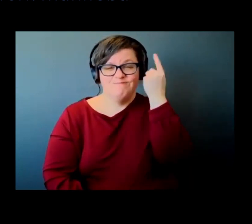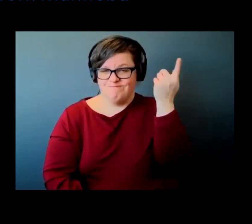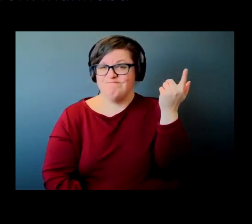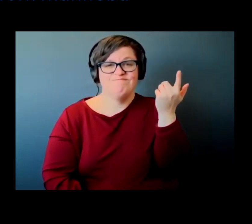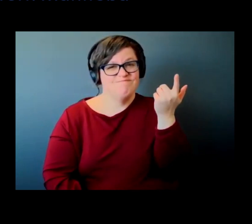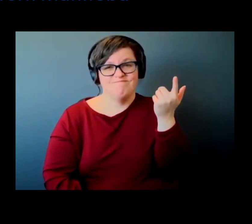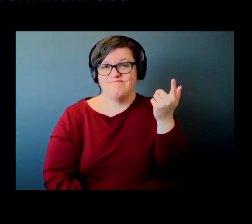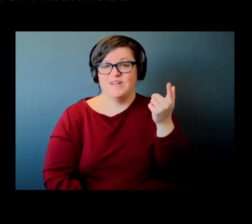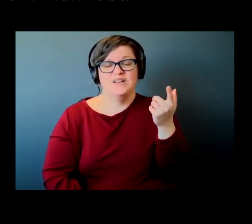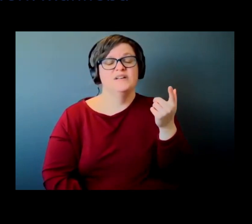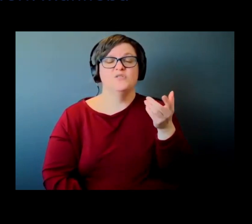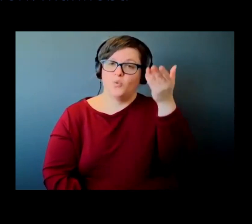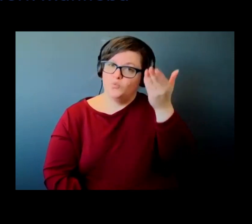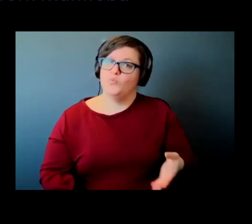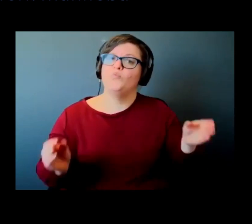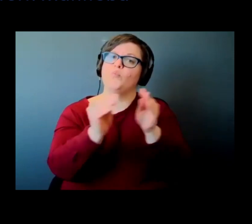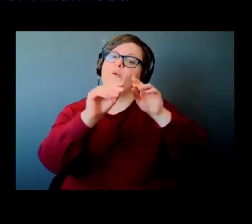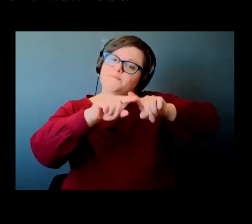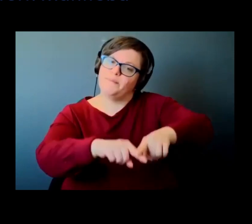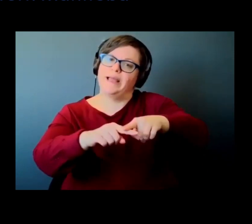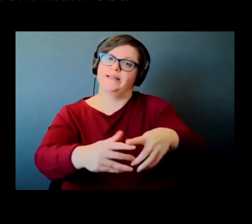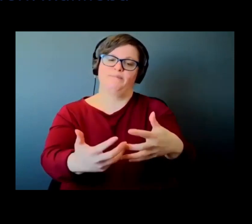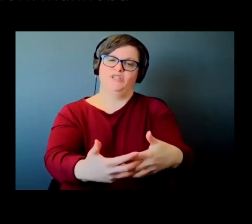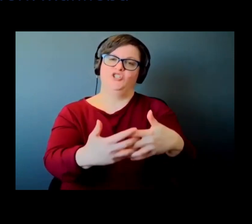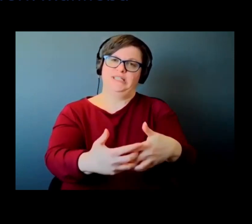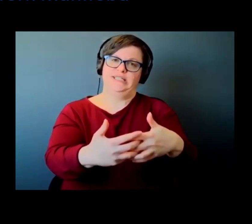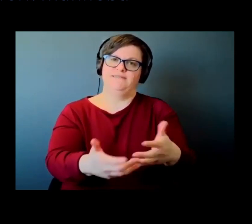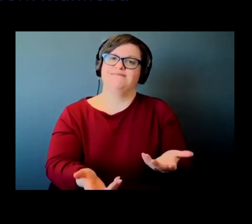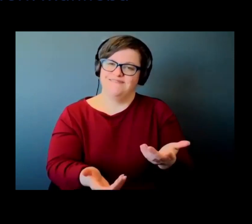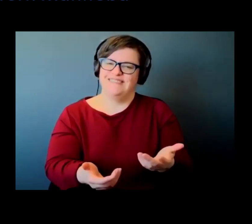on machines, and it's not always the best scenario.